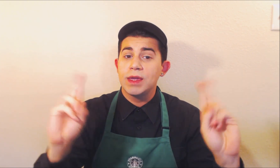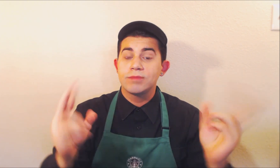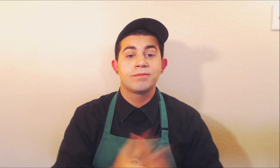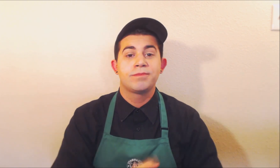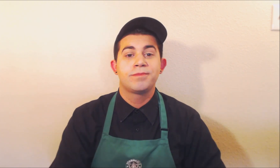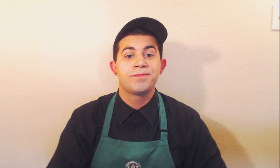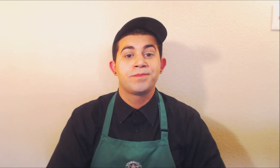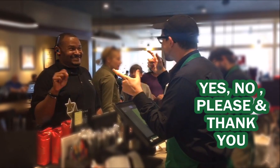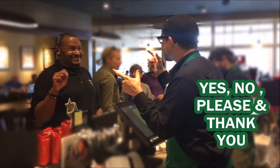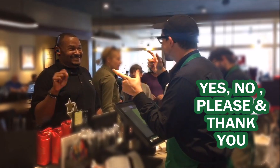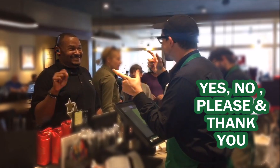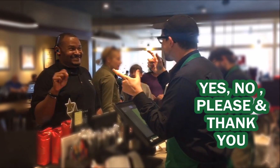ready.